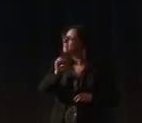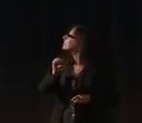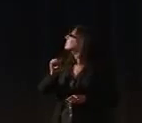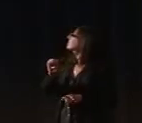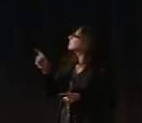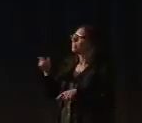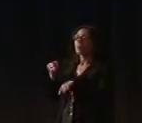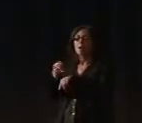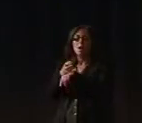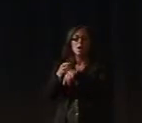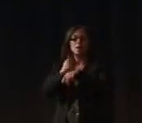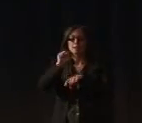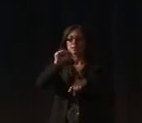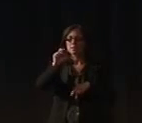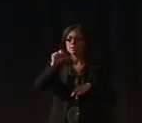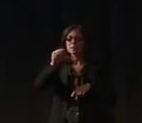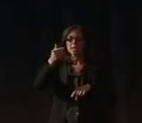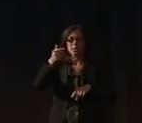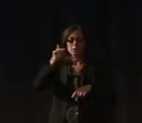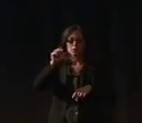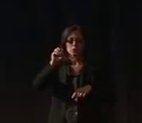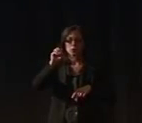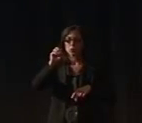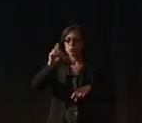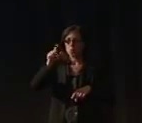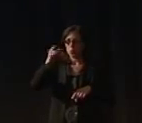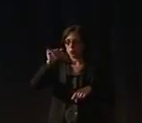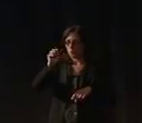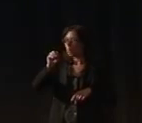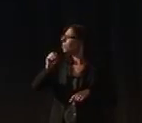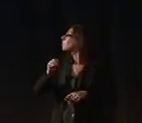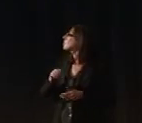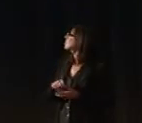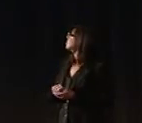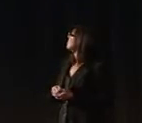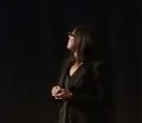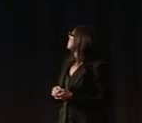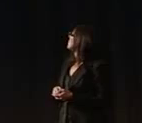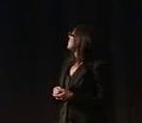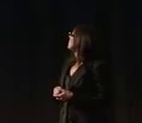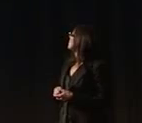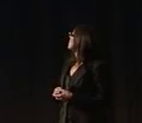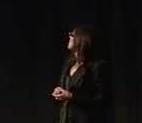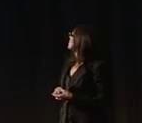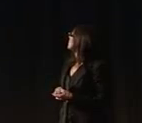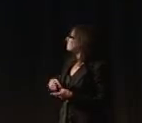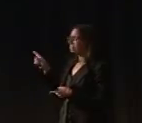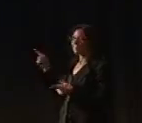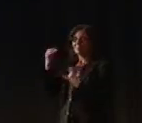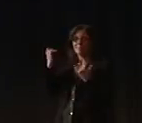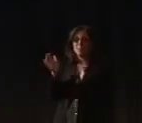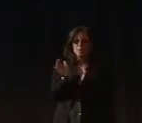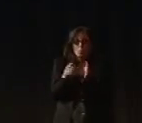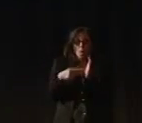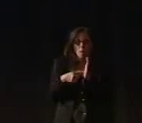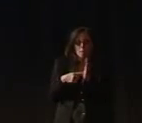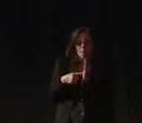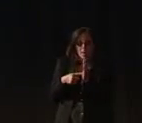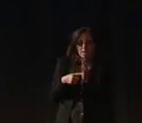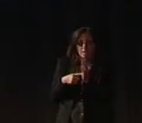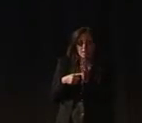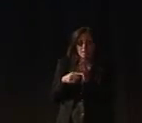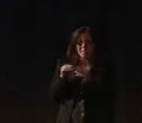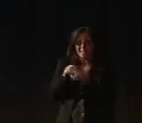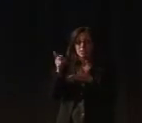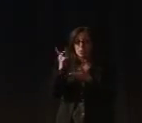San Giorgio, where the plan is to have this amazing model. We build a small model in Toulouse in 2 weeks, actually. It